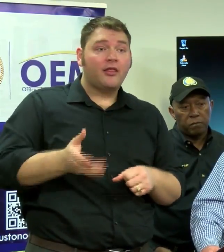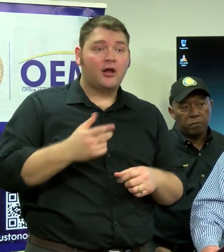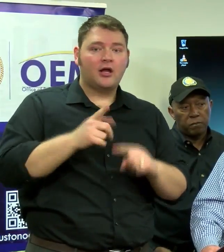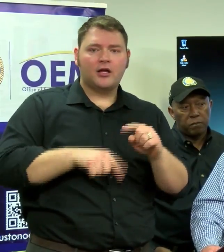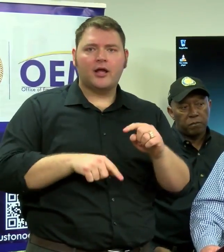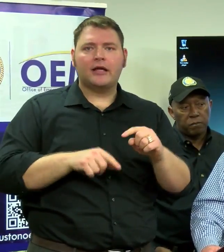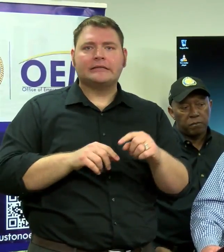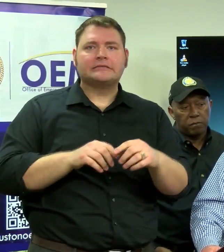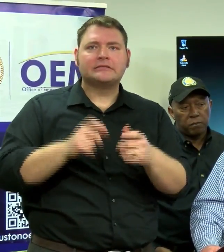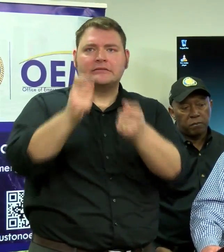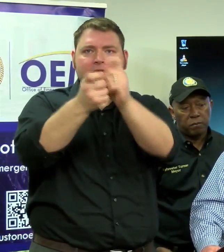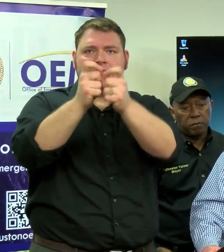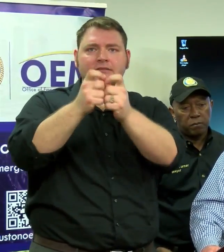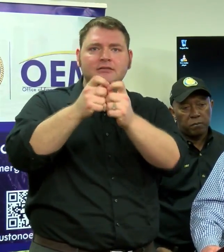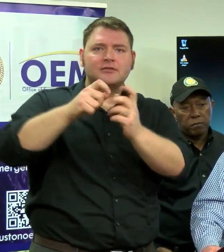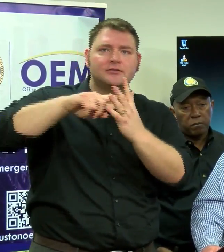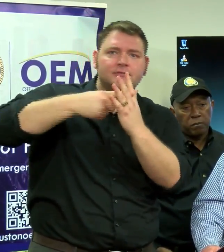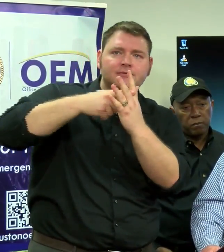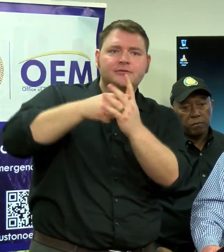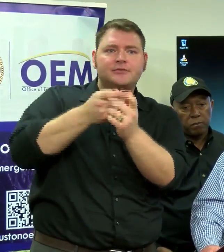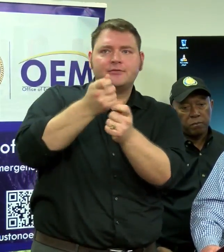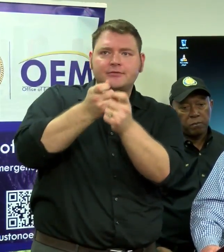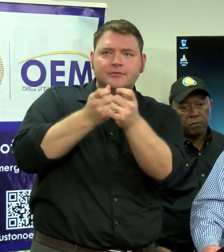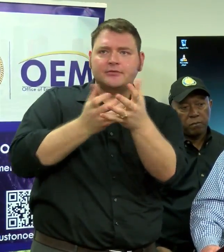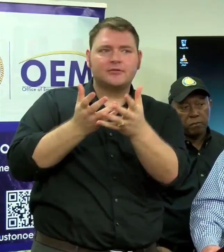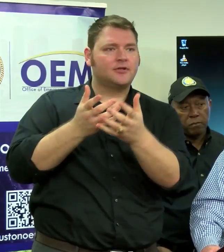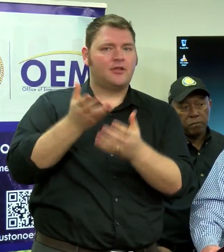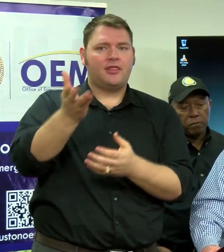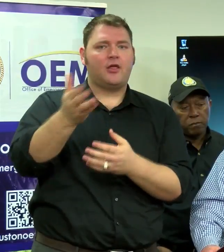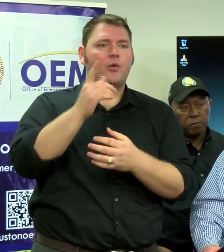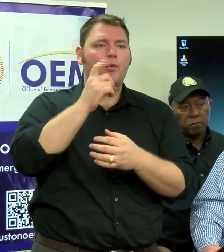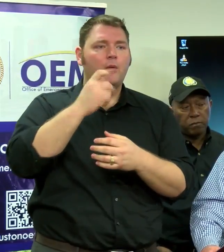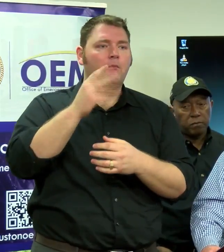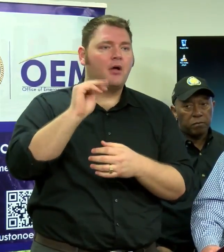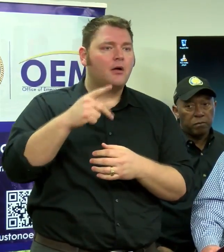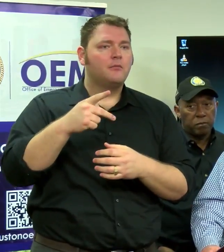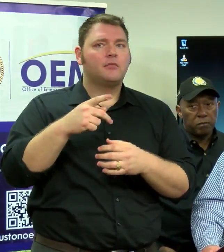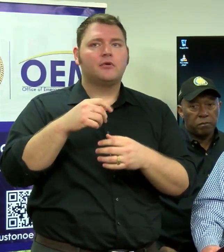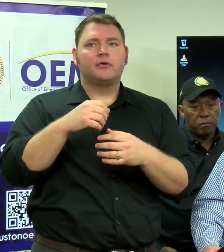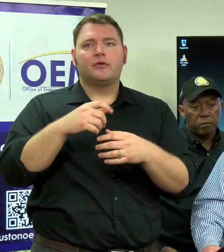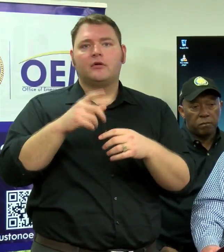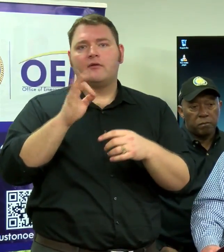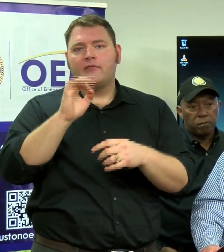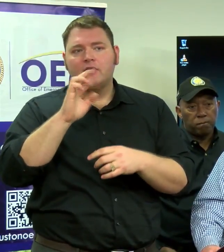any adjustments or any maintenance on those pieces of equipment.